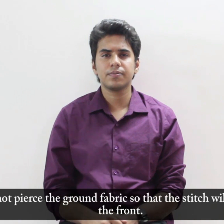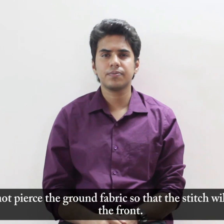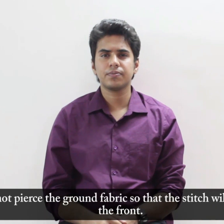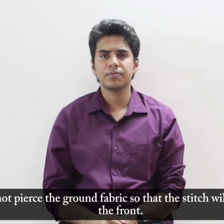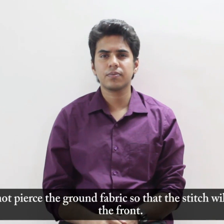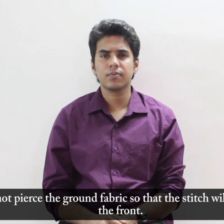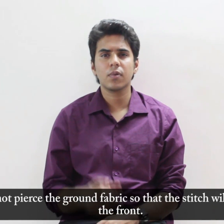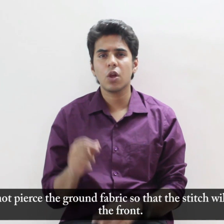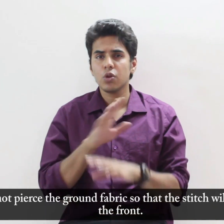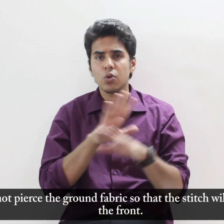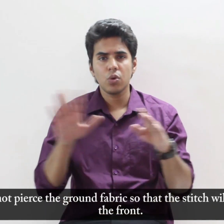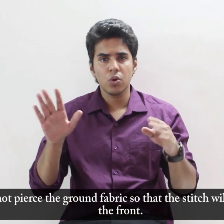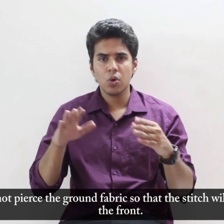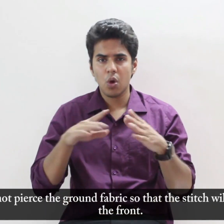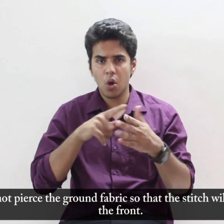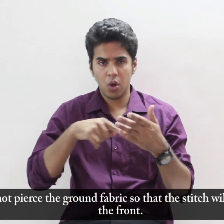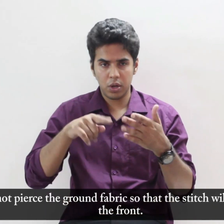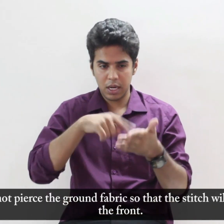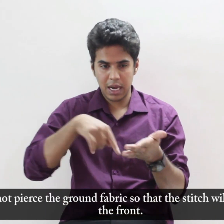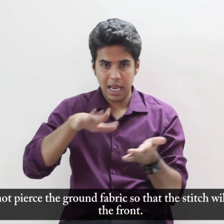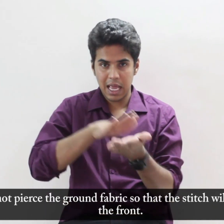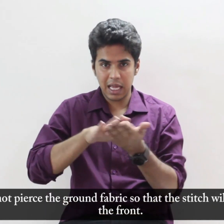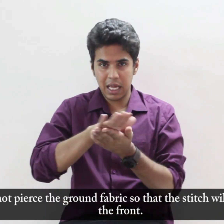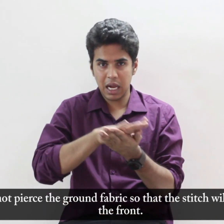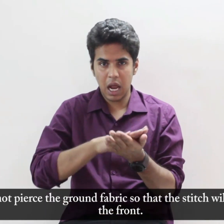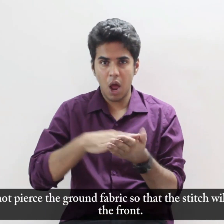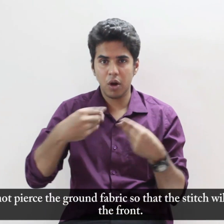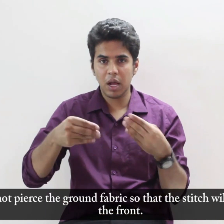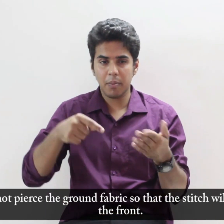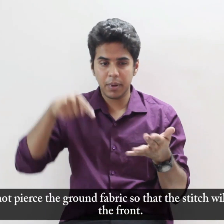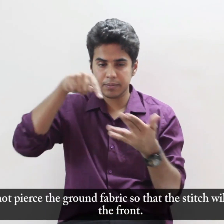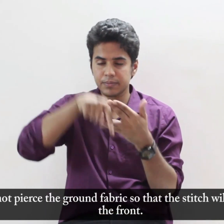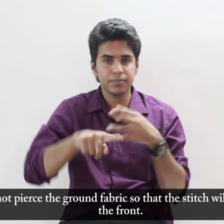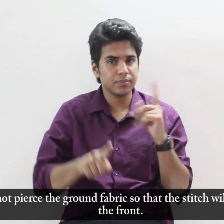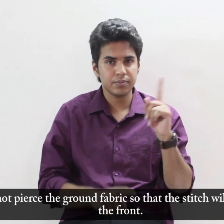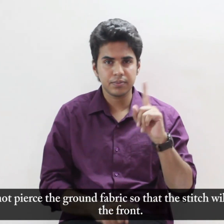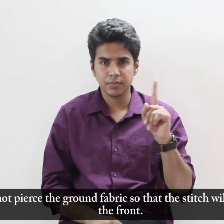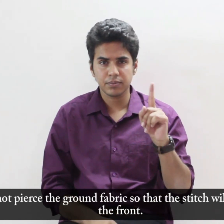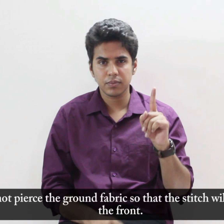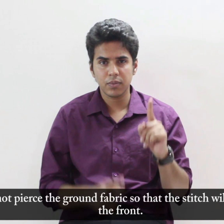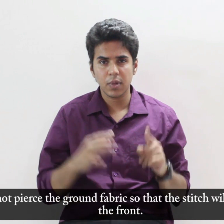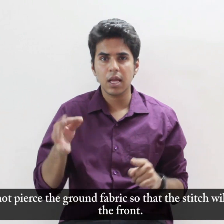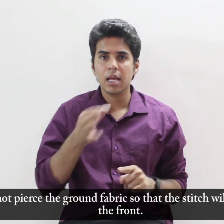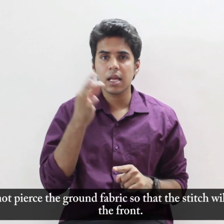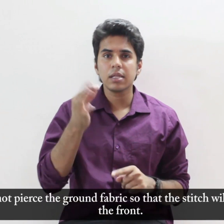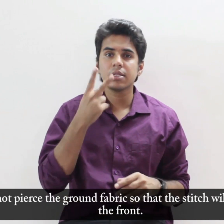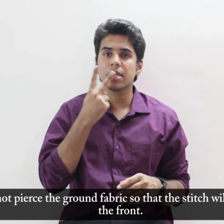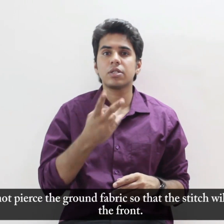Number 4. Do not pierce the ground fabric so that the stitch will be visible the